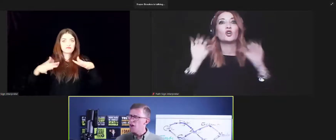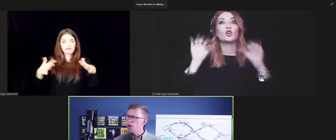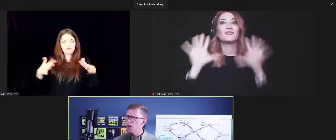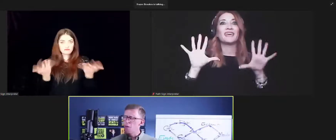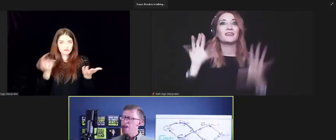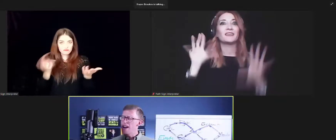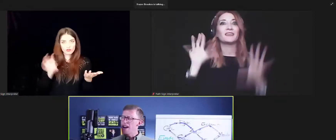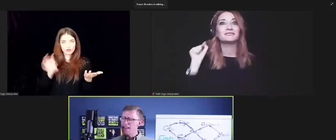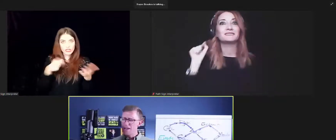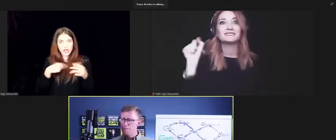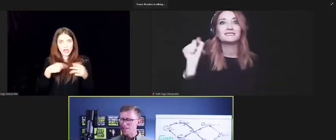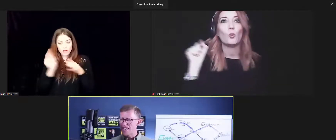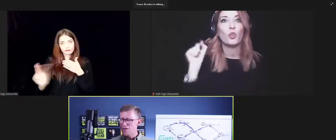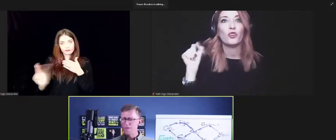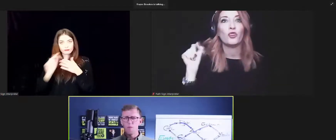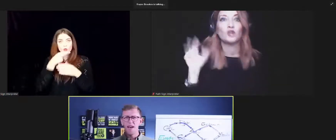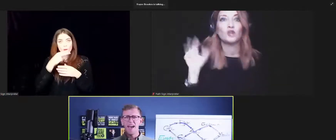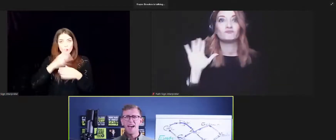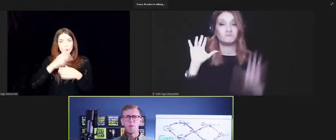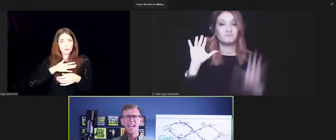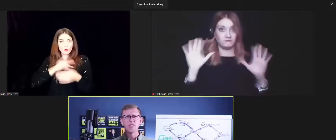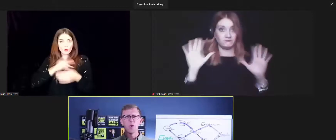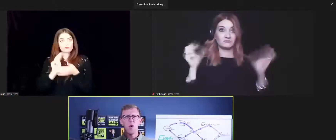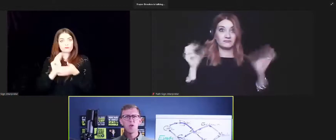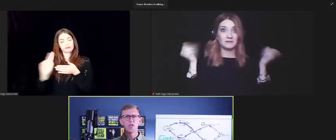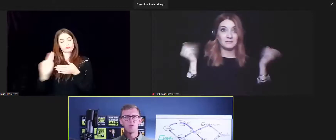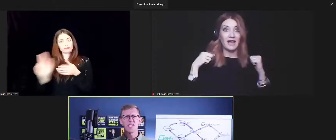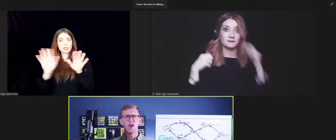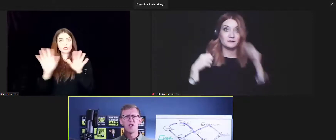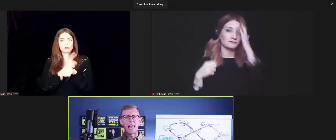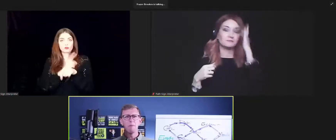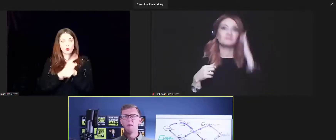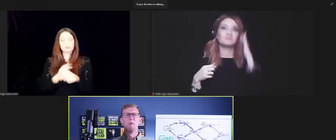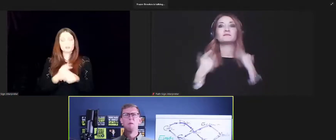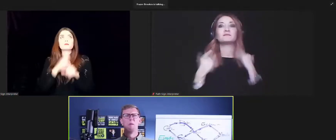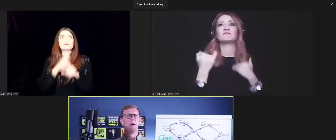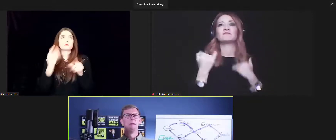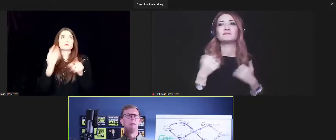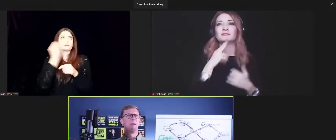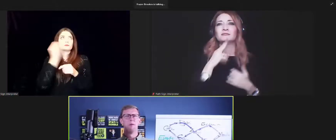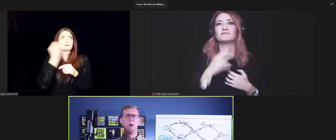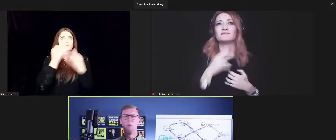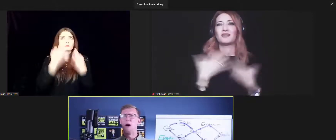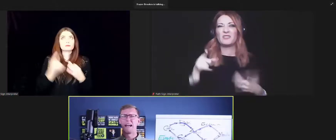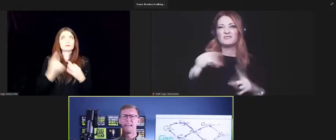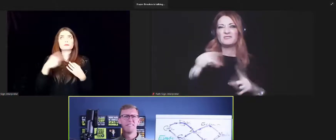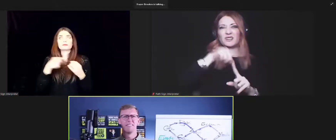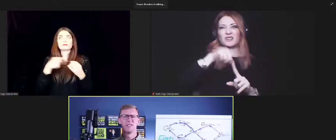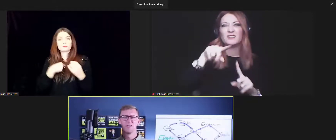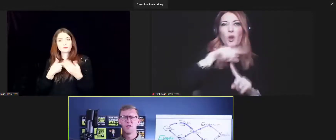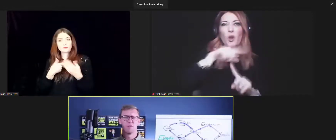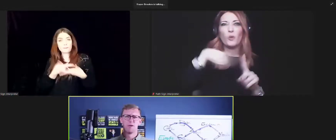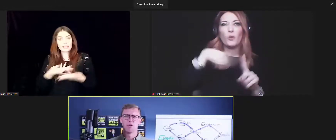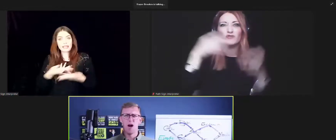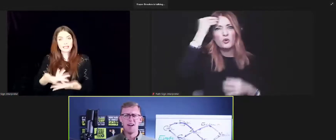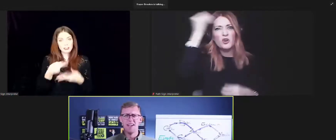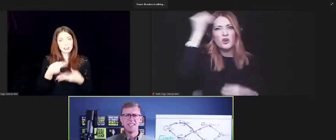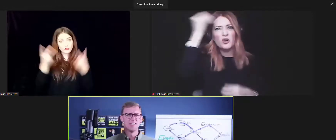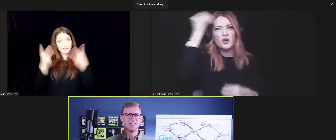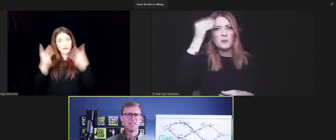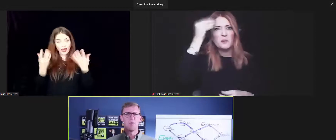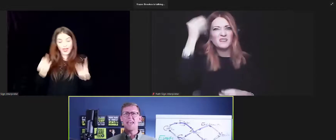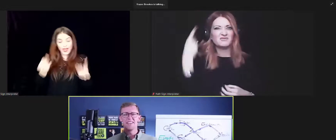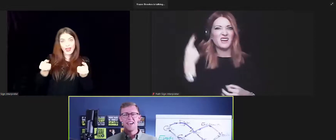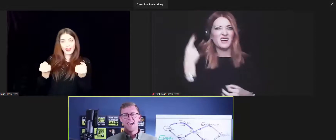on a presentation where we're getting taught to write our name? Why? This is bizarre. This